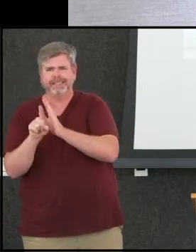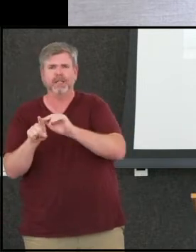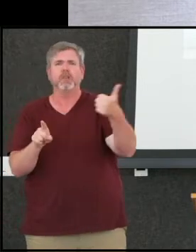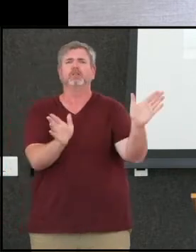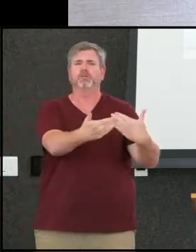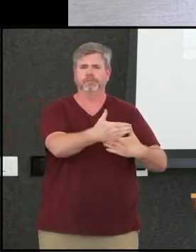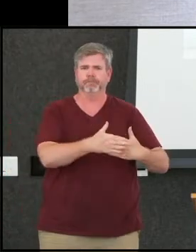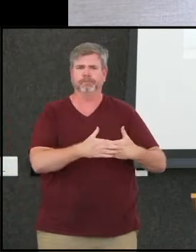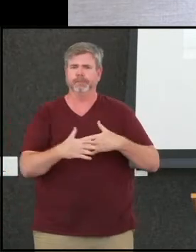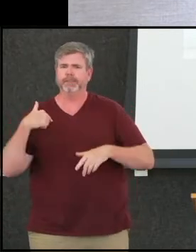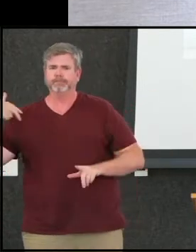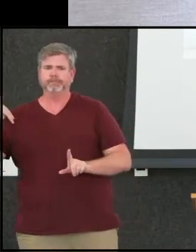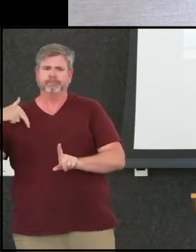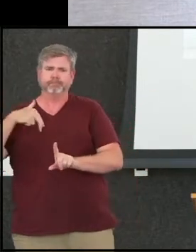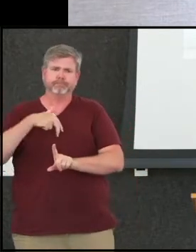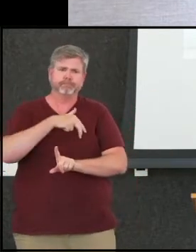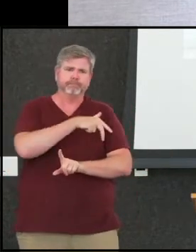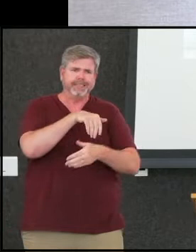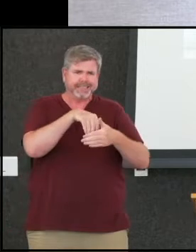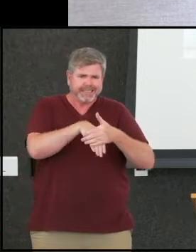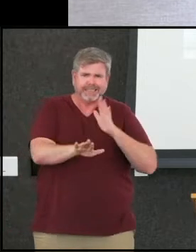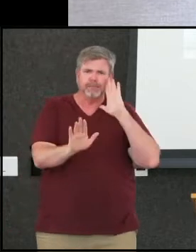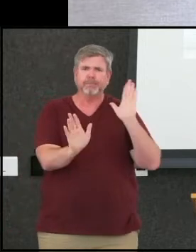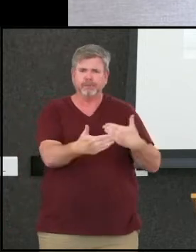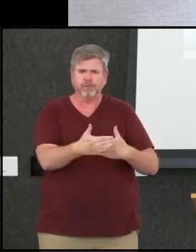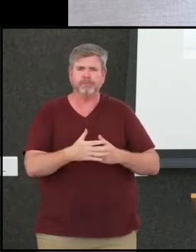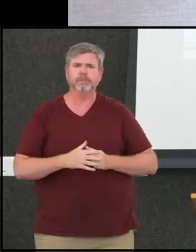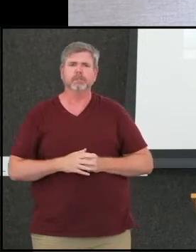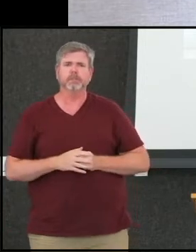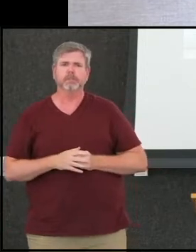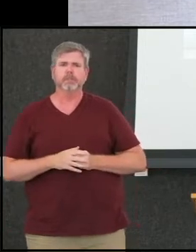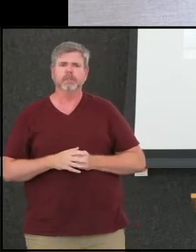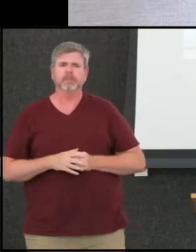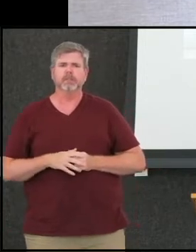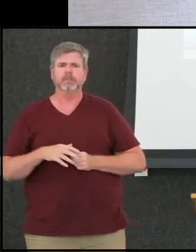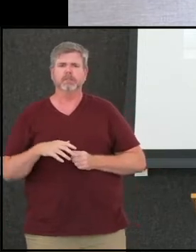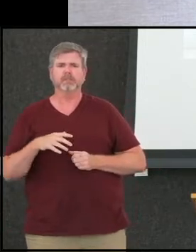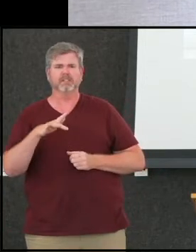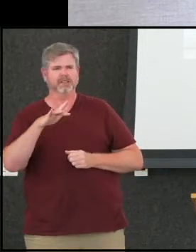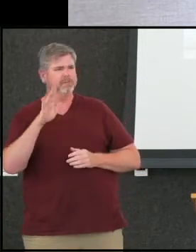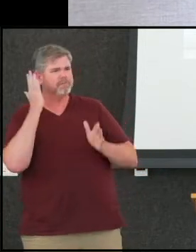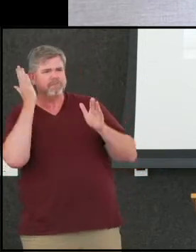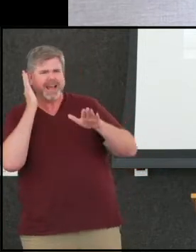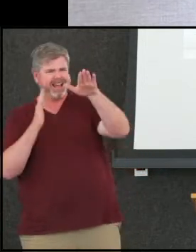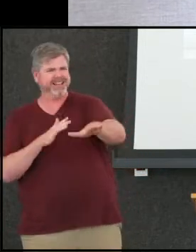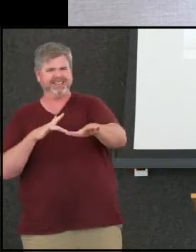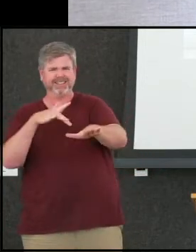I walked in his room and he wasn't in bed, but